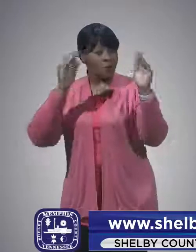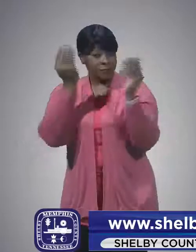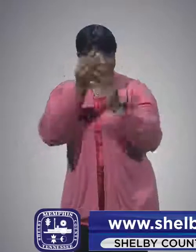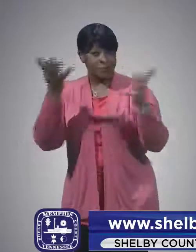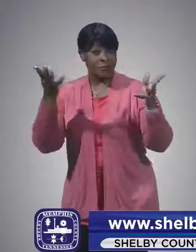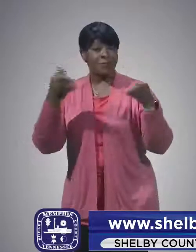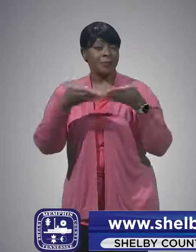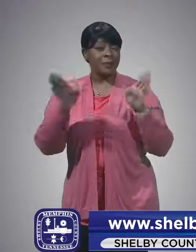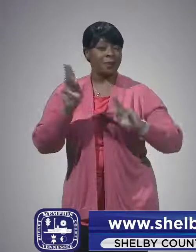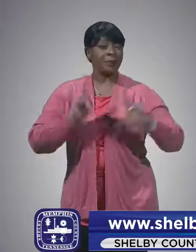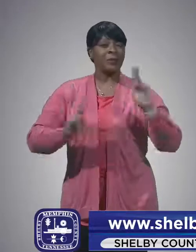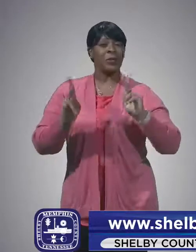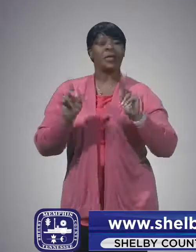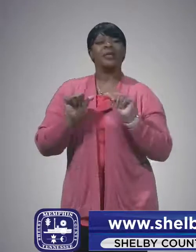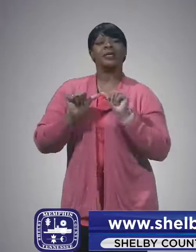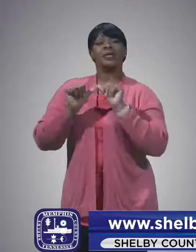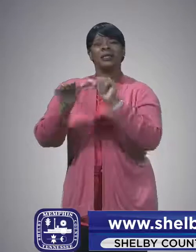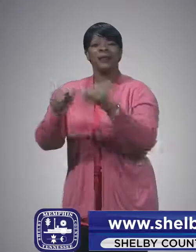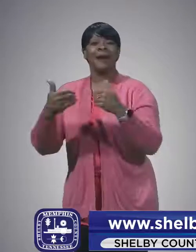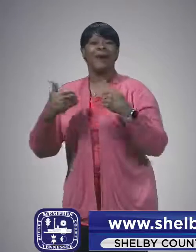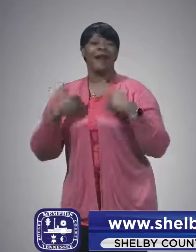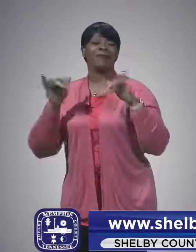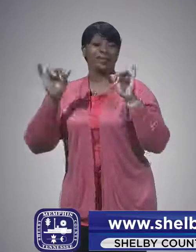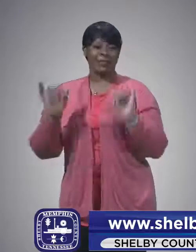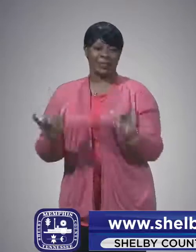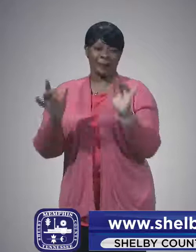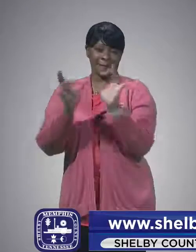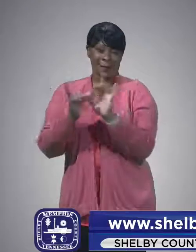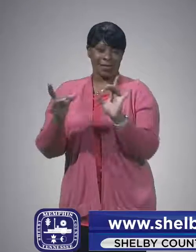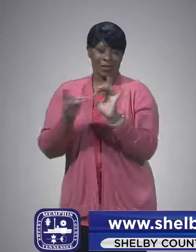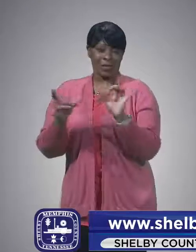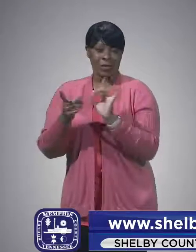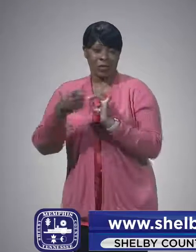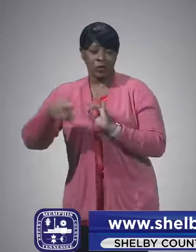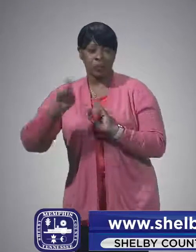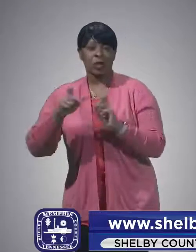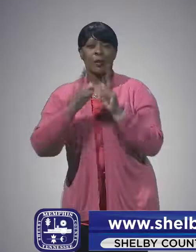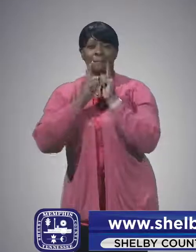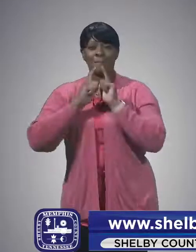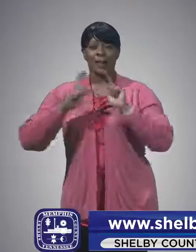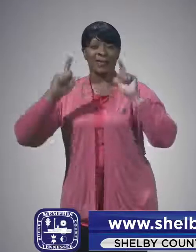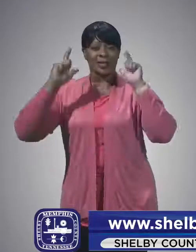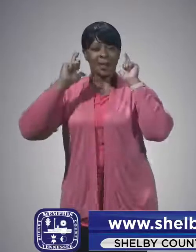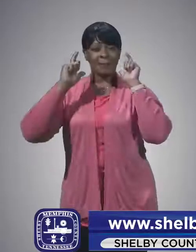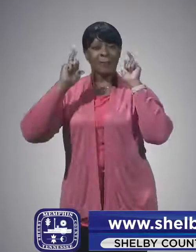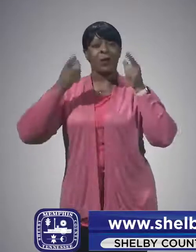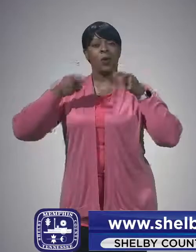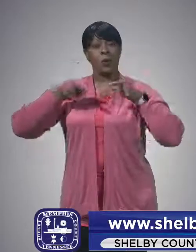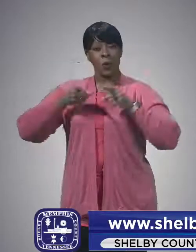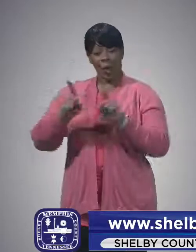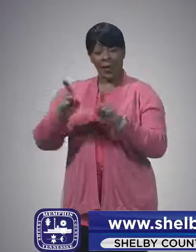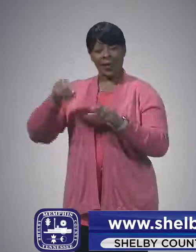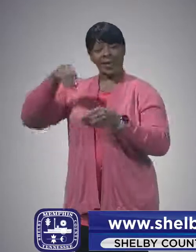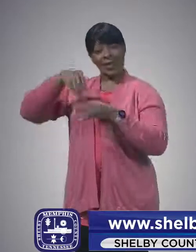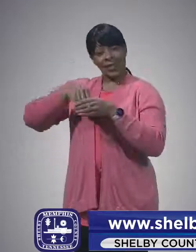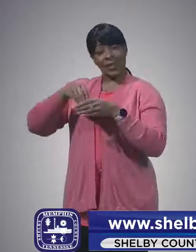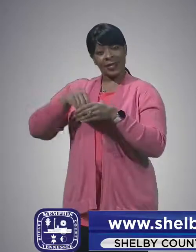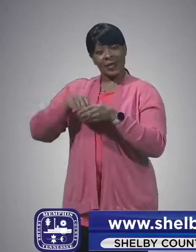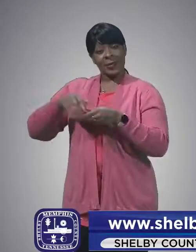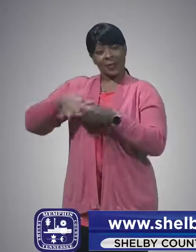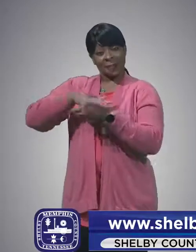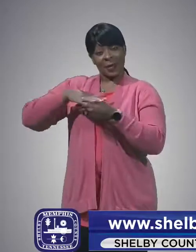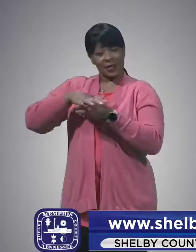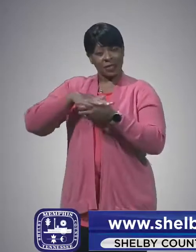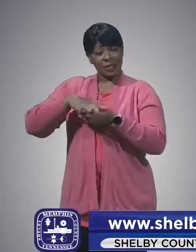is that we continue to have the same message, that you should be masking up when you are in indoor public